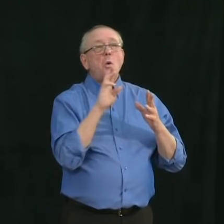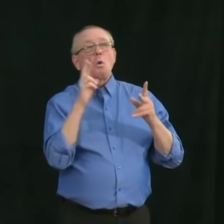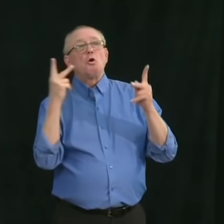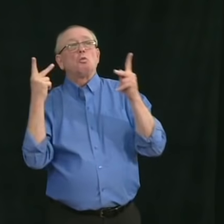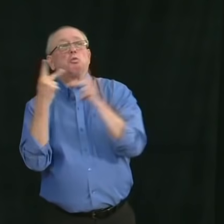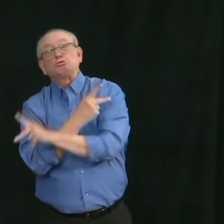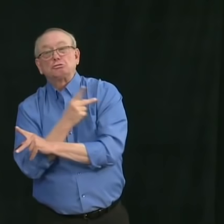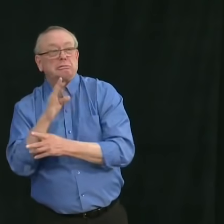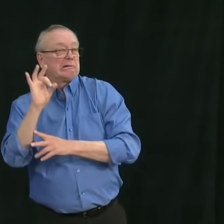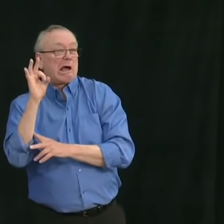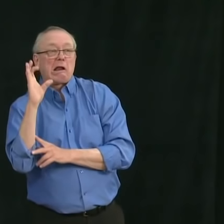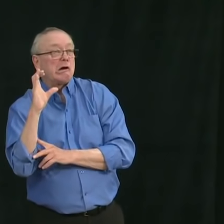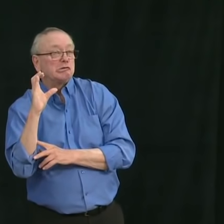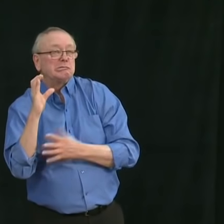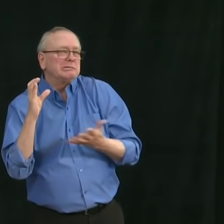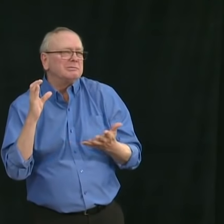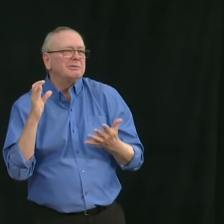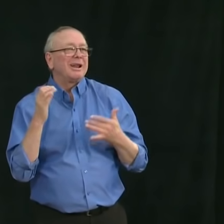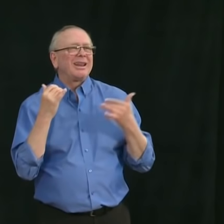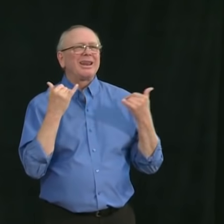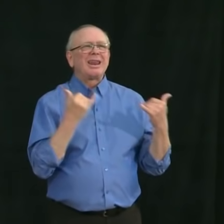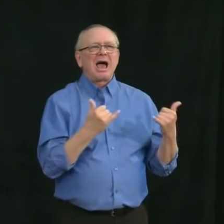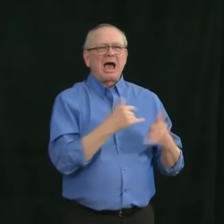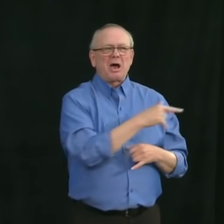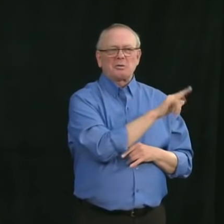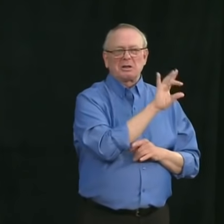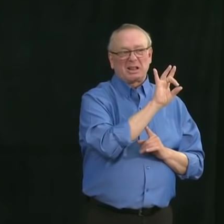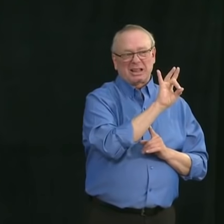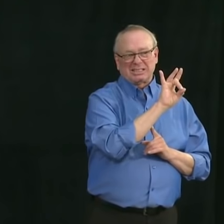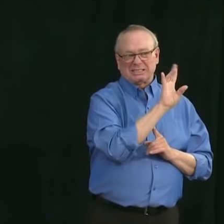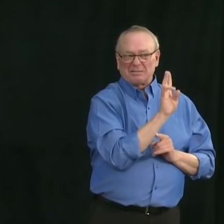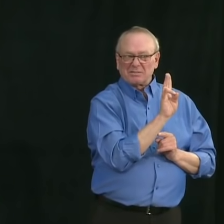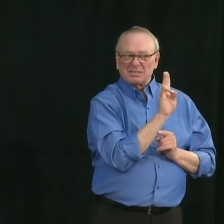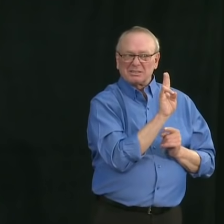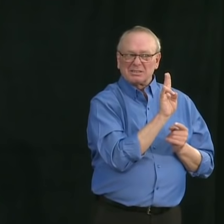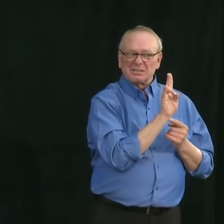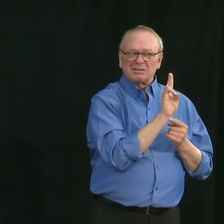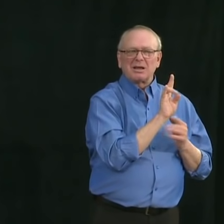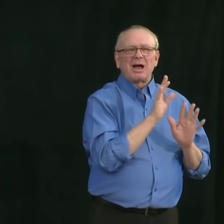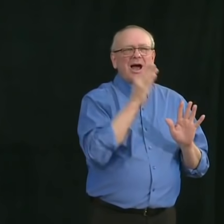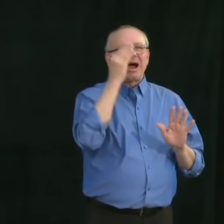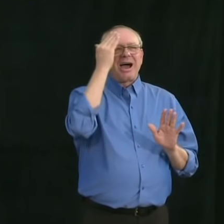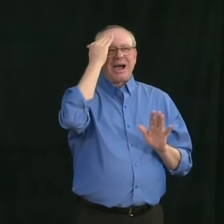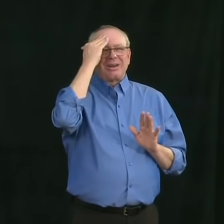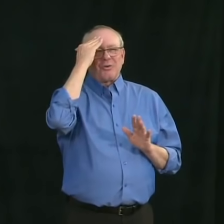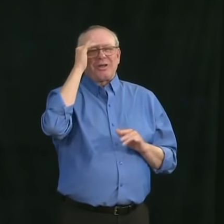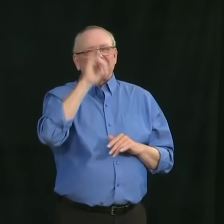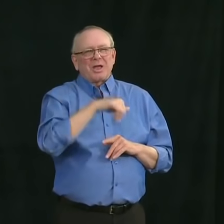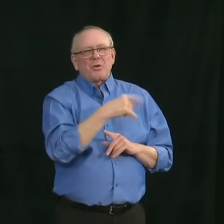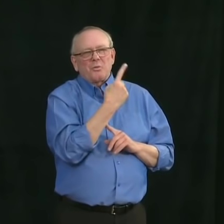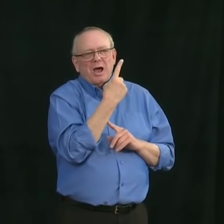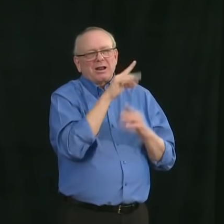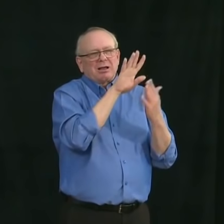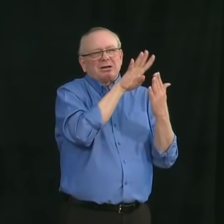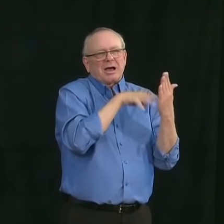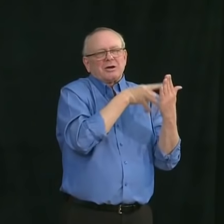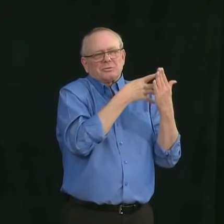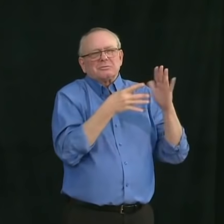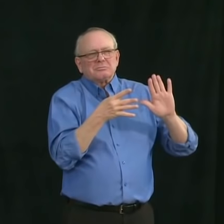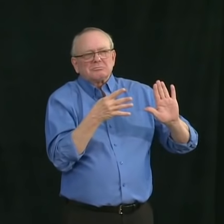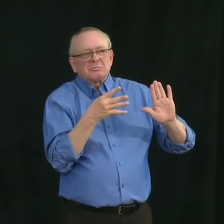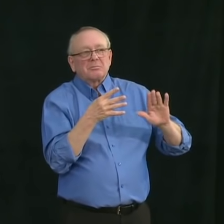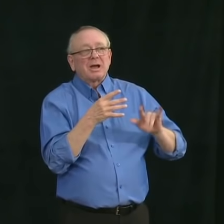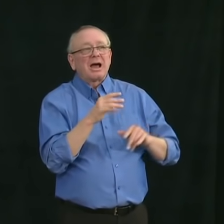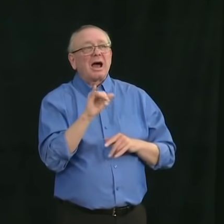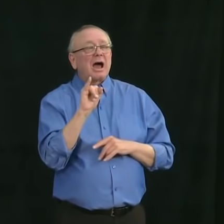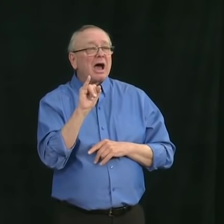87 right now. And I know that's only one measure. Similarly, with intensive care, the numbers are quite low, and the